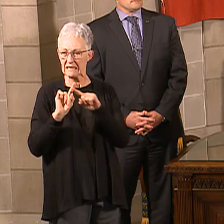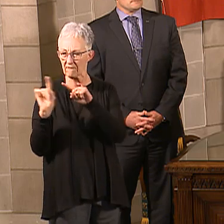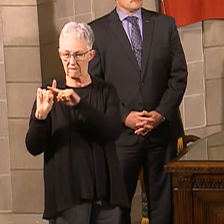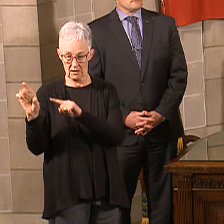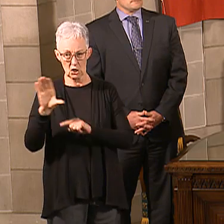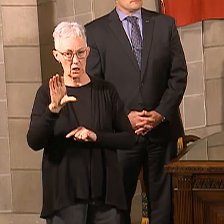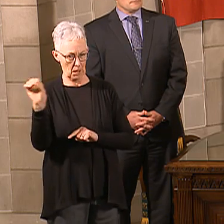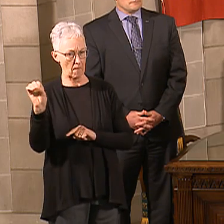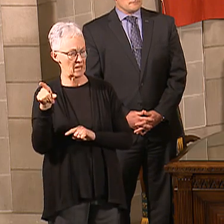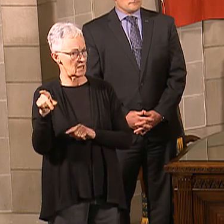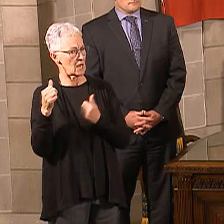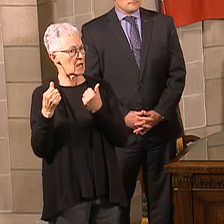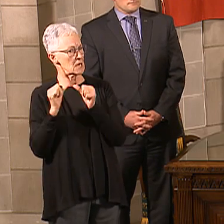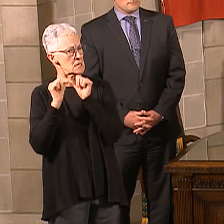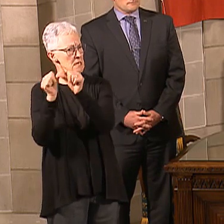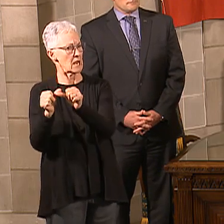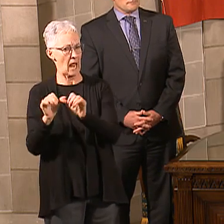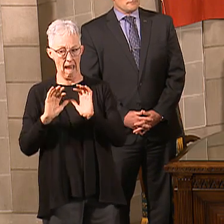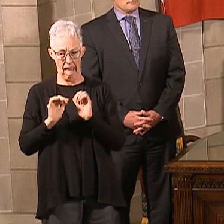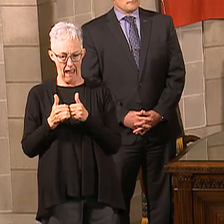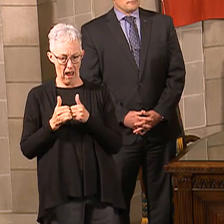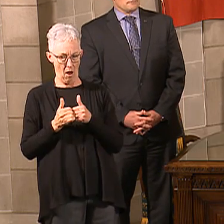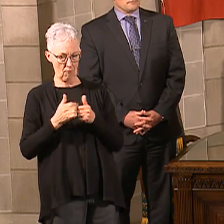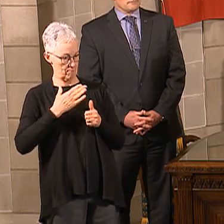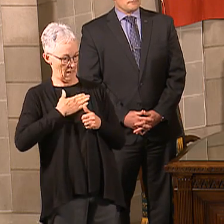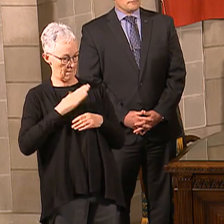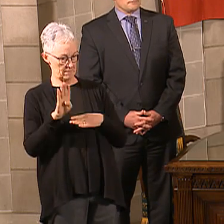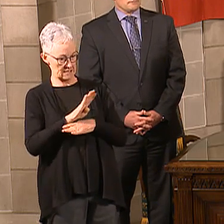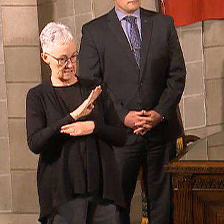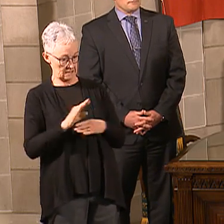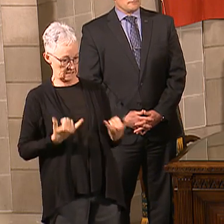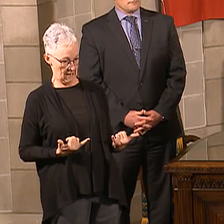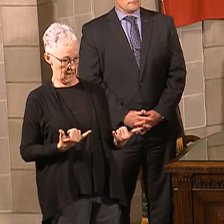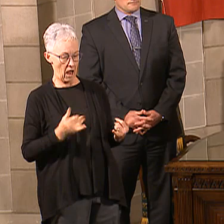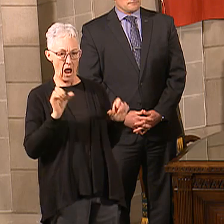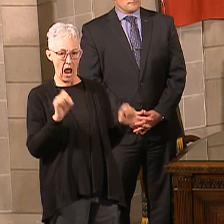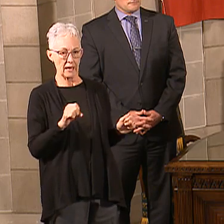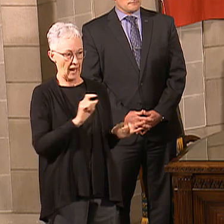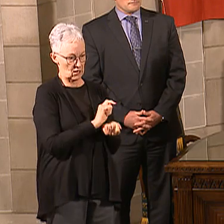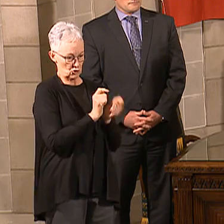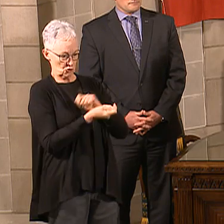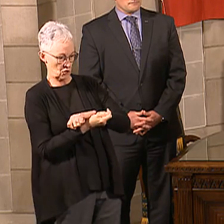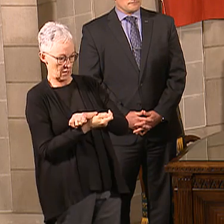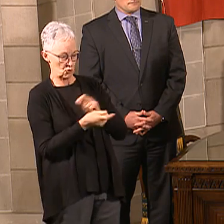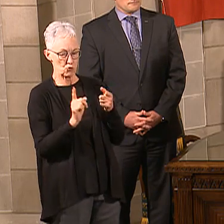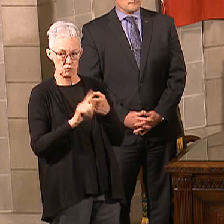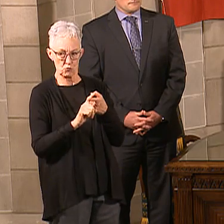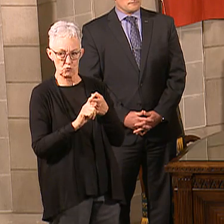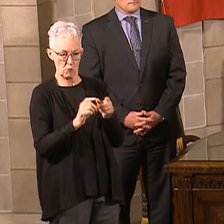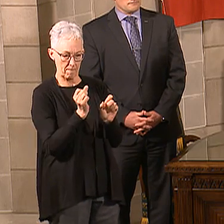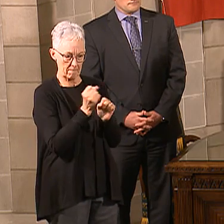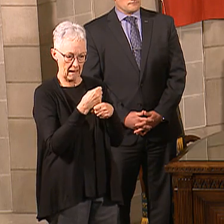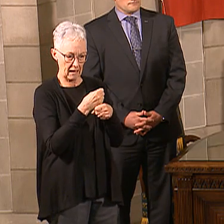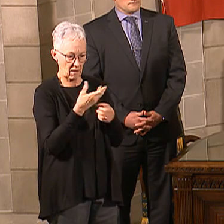same sort of thing to how can they convert their operations to provide the things, the resources that we need here in the state to be able to do that. And when it